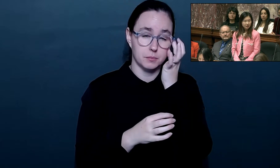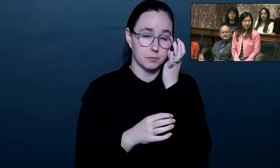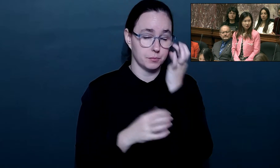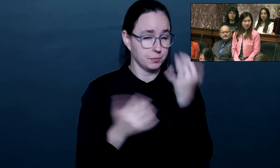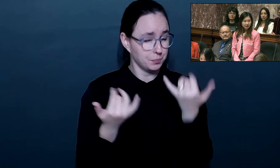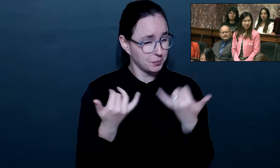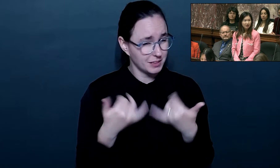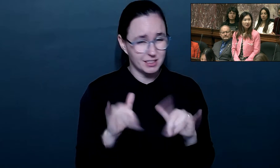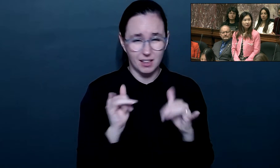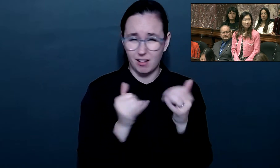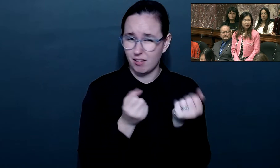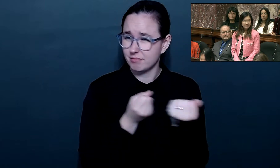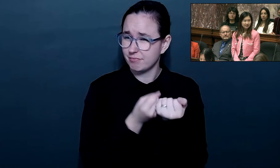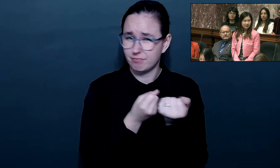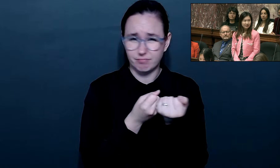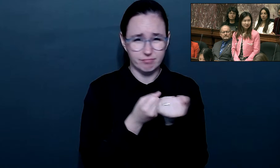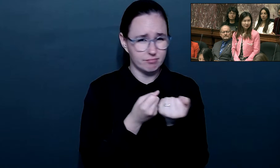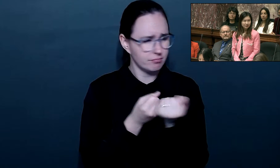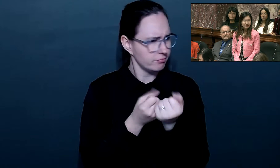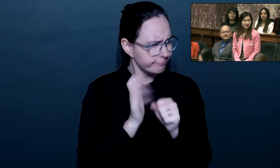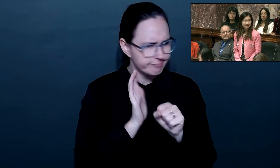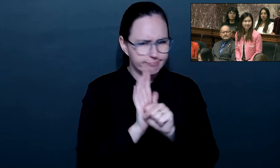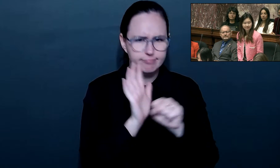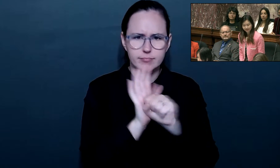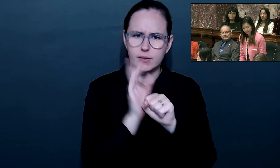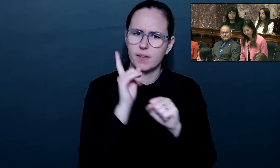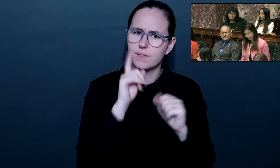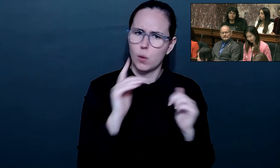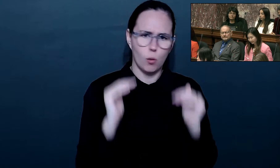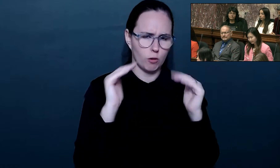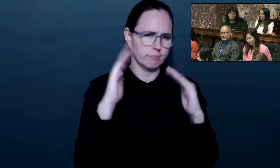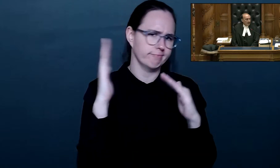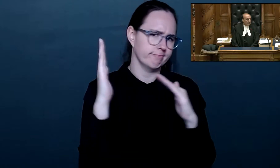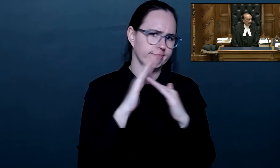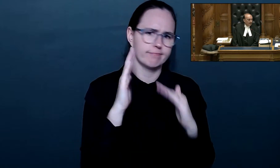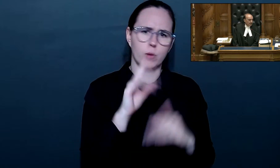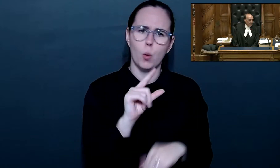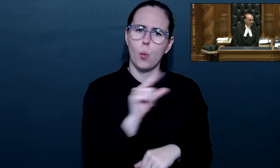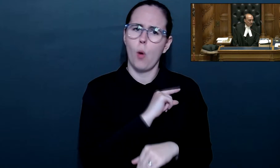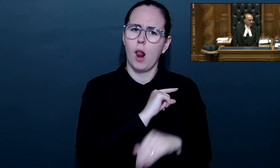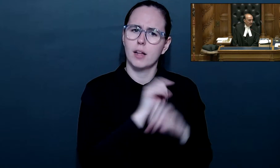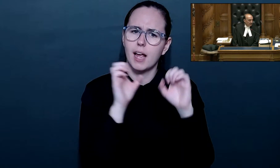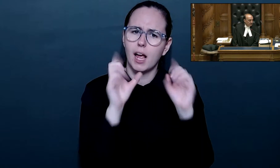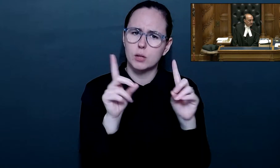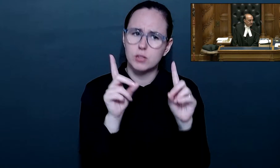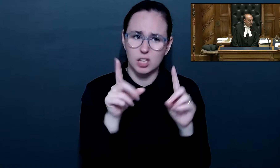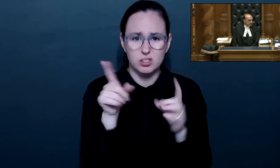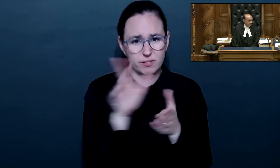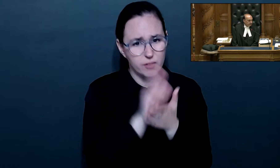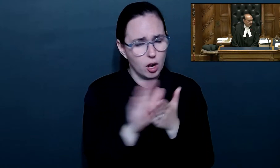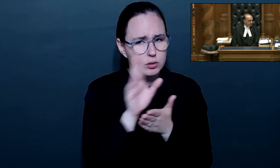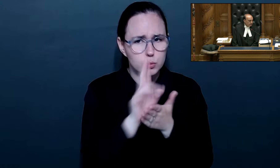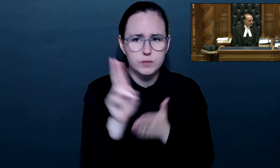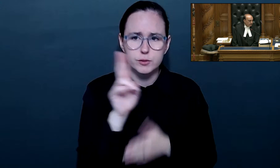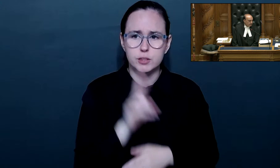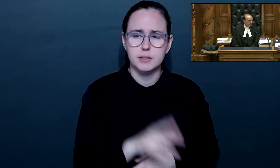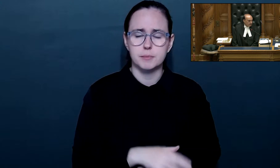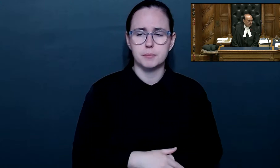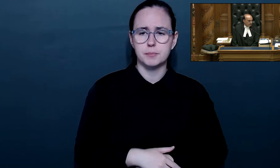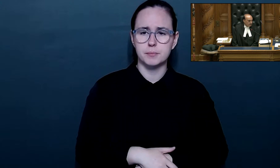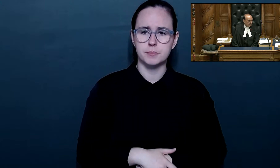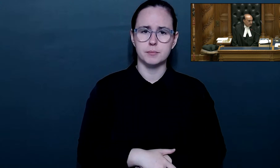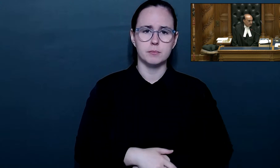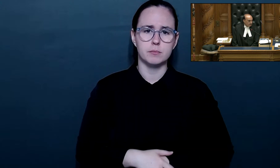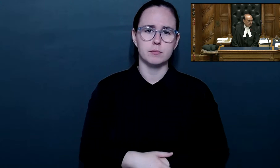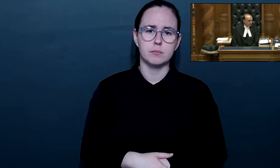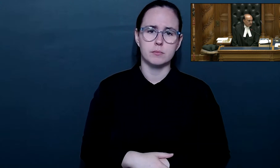high-quality education here for our post-secondary institutions. Member for Surrey Cloverdale. Thank you, Mr.